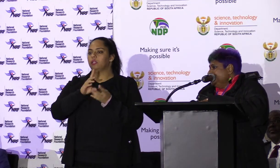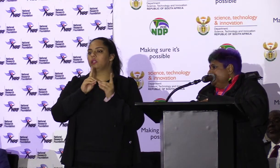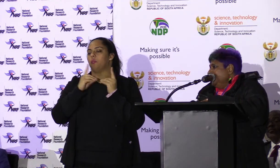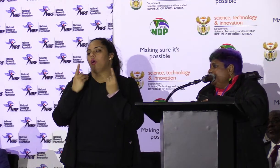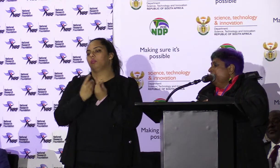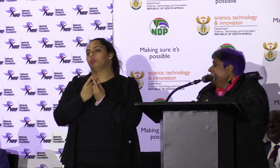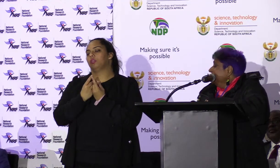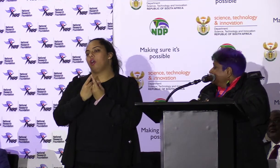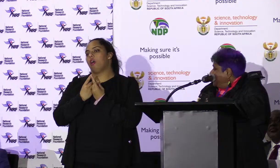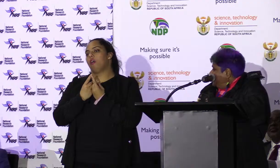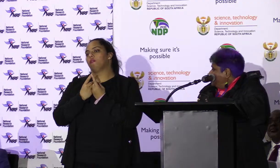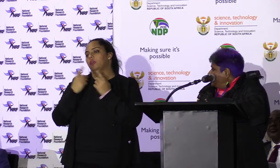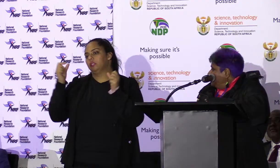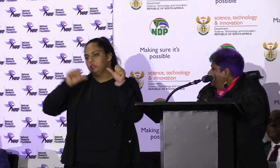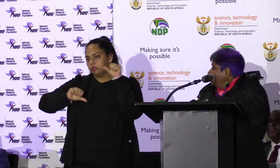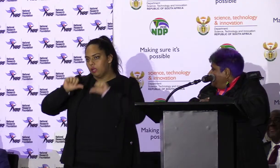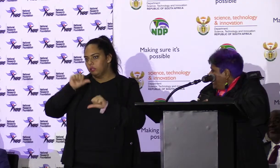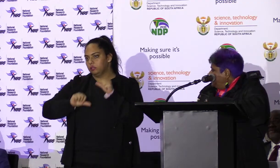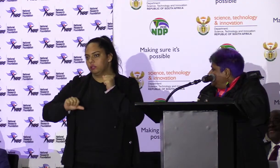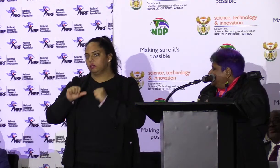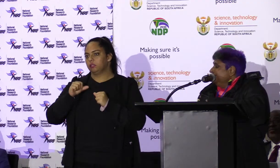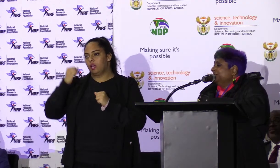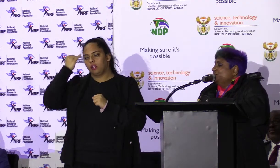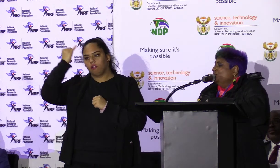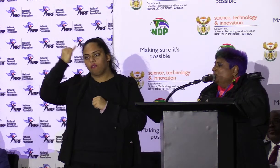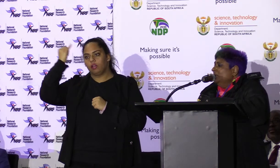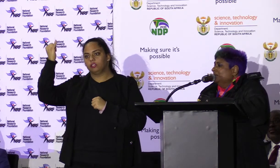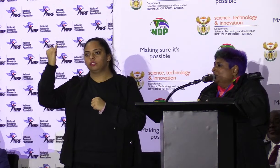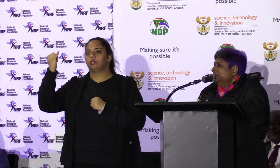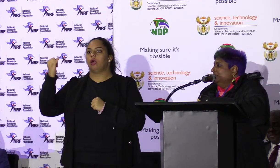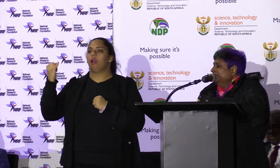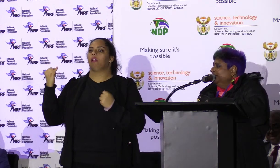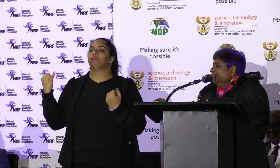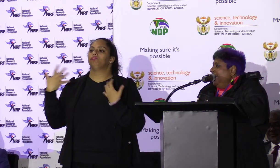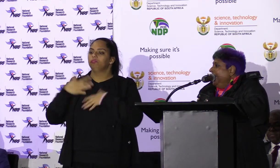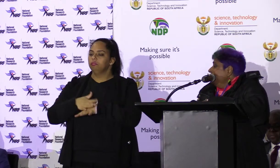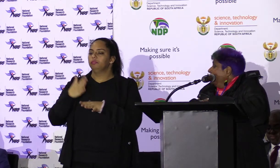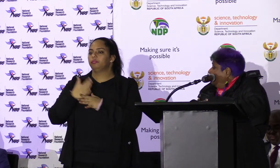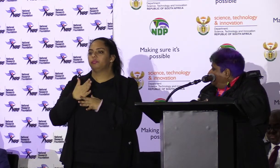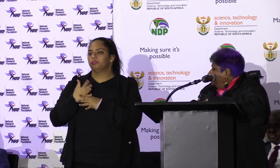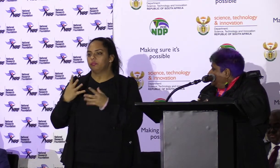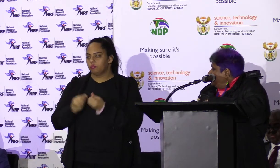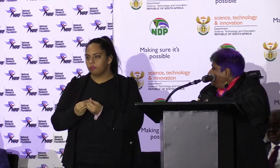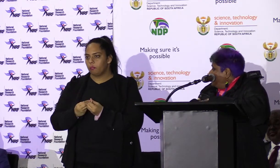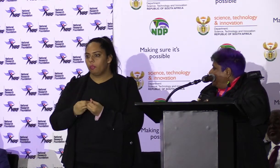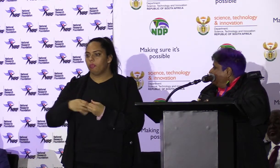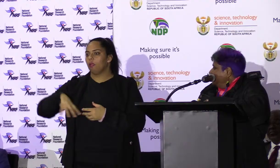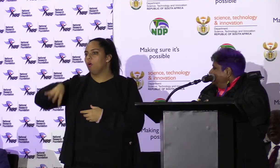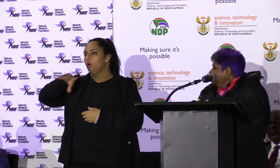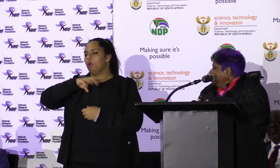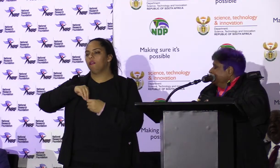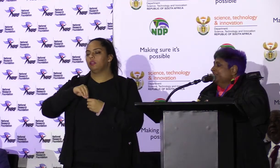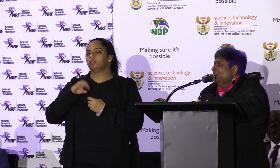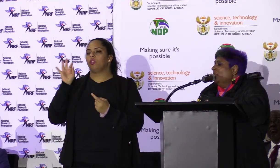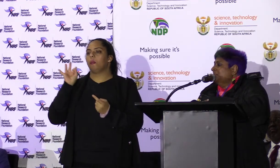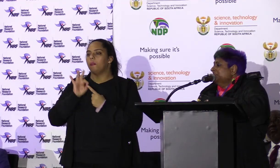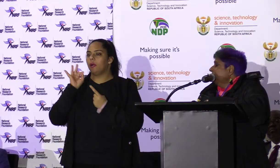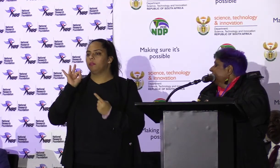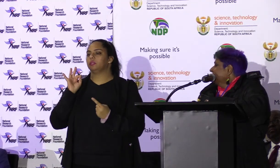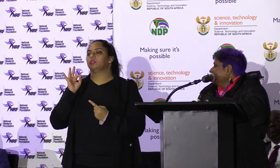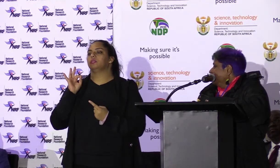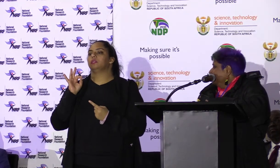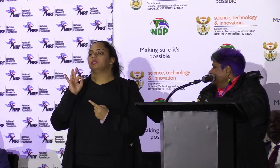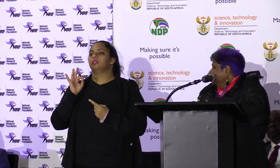and Innovation, and by extension, the entities that you work with, and all of this for the purpose